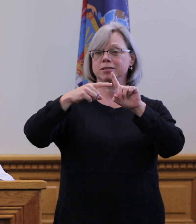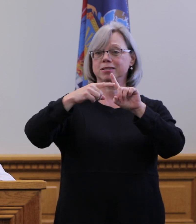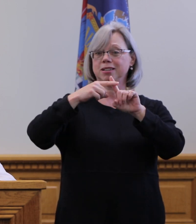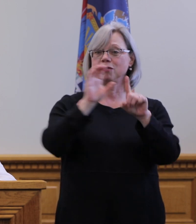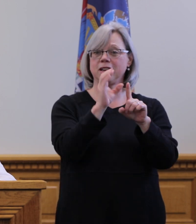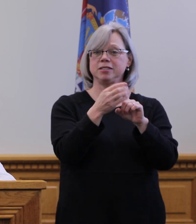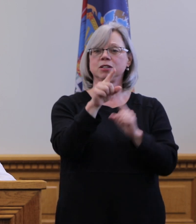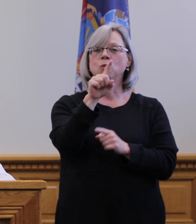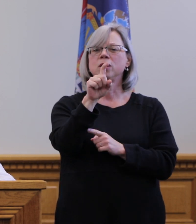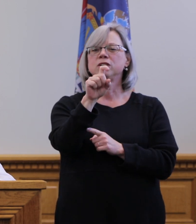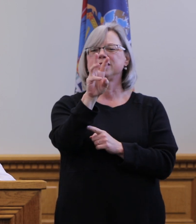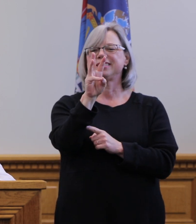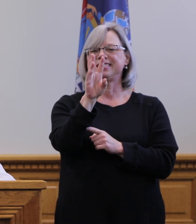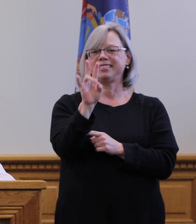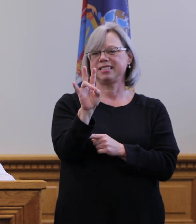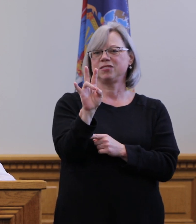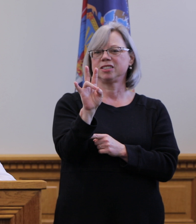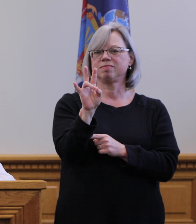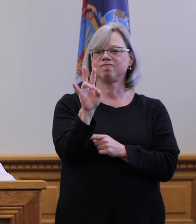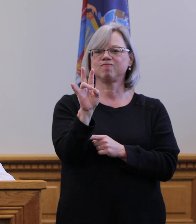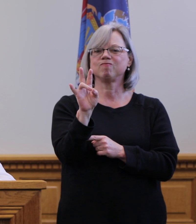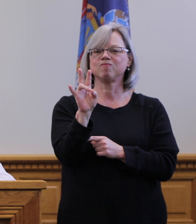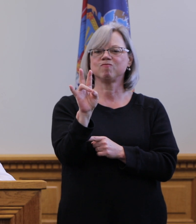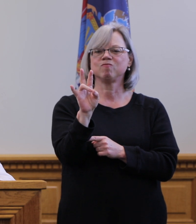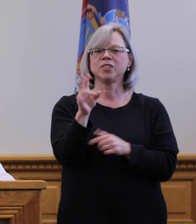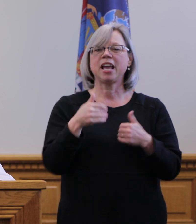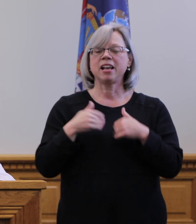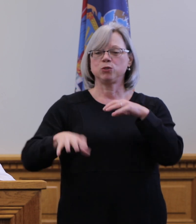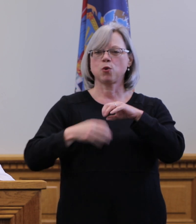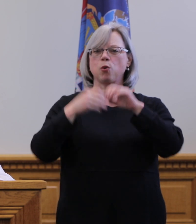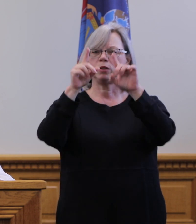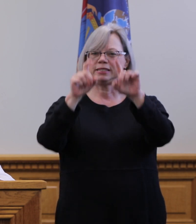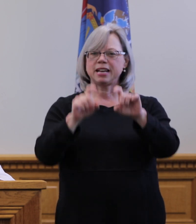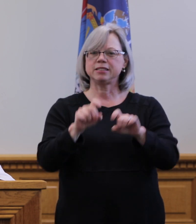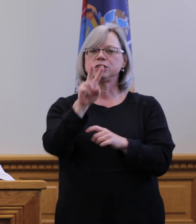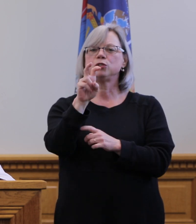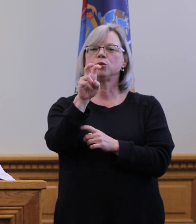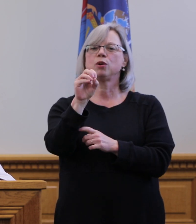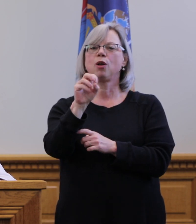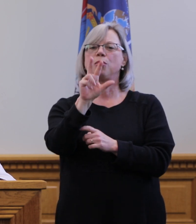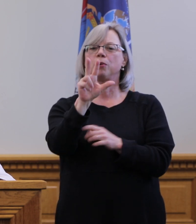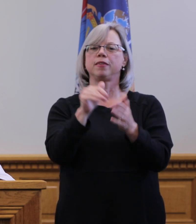of 167. We've received a total of